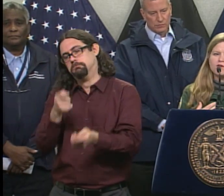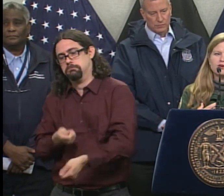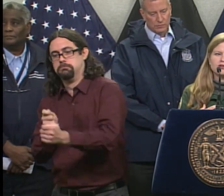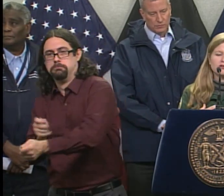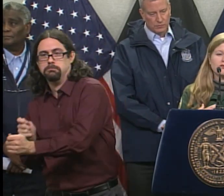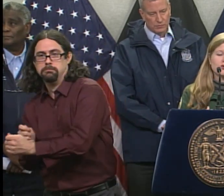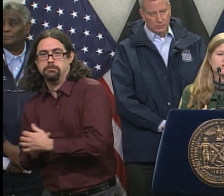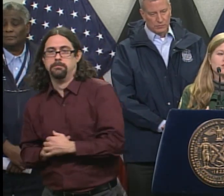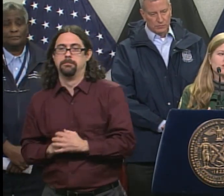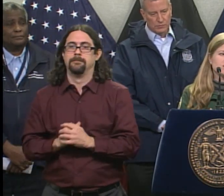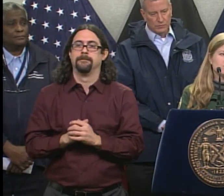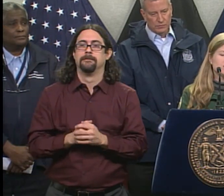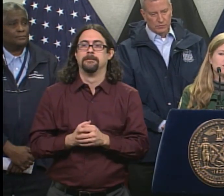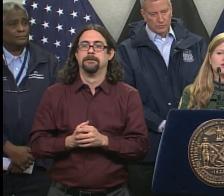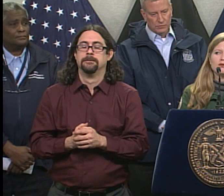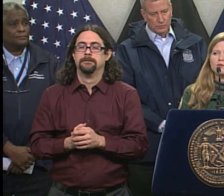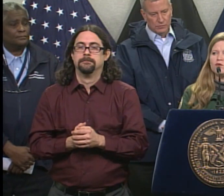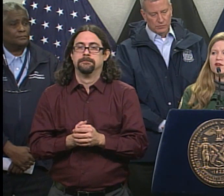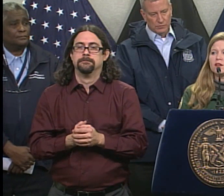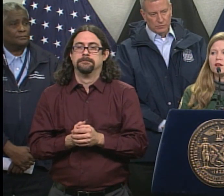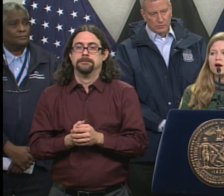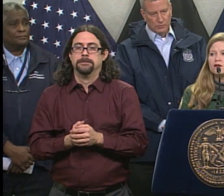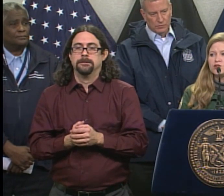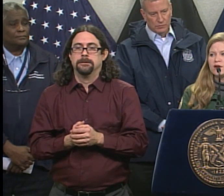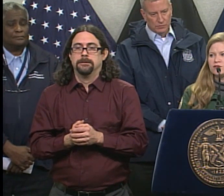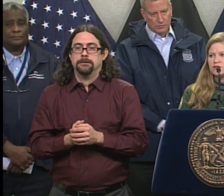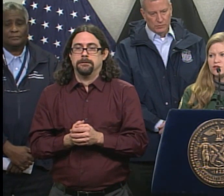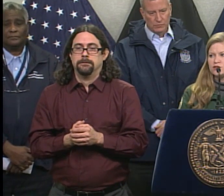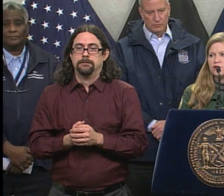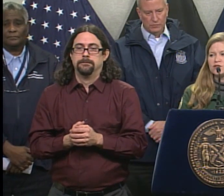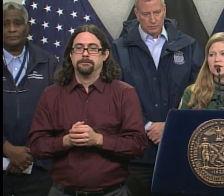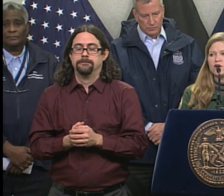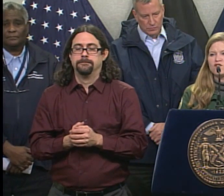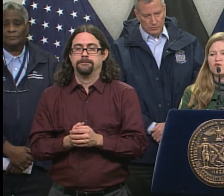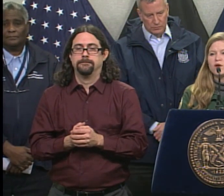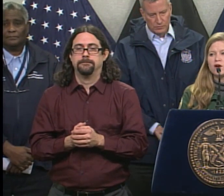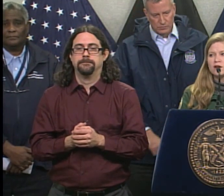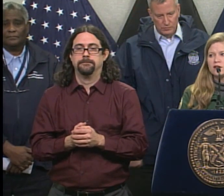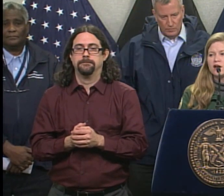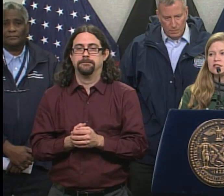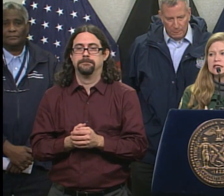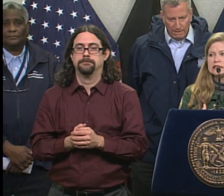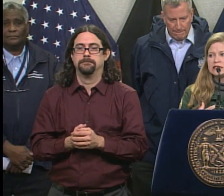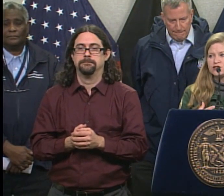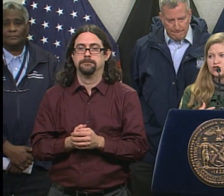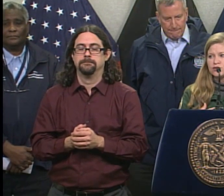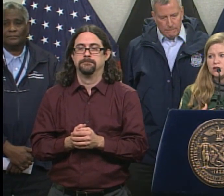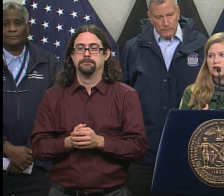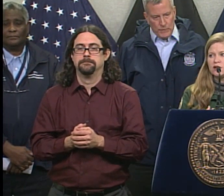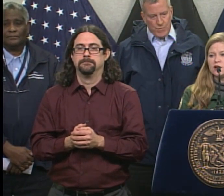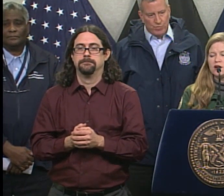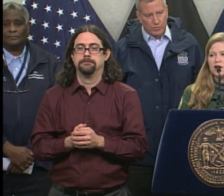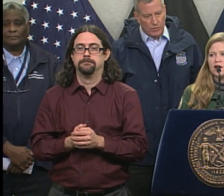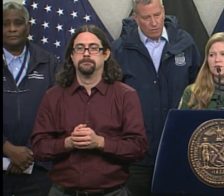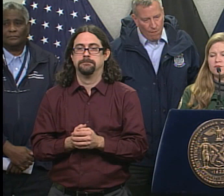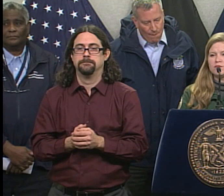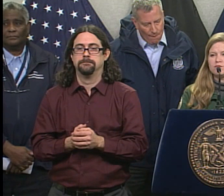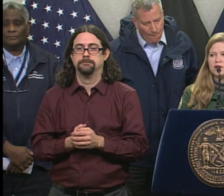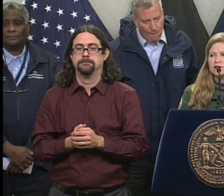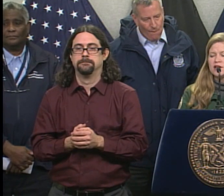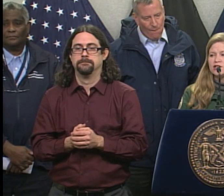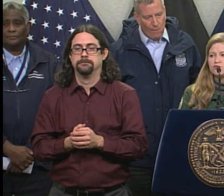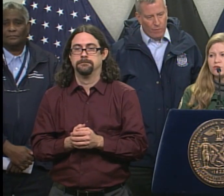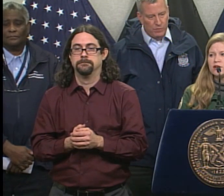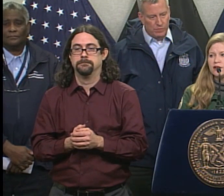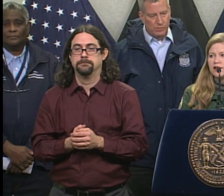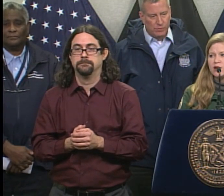our focus in enforcement will be people who are moving large amounts of snow, say off of parking lots, into the street. Because